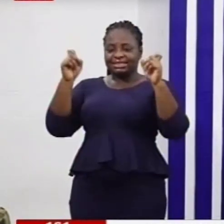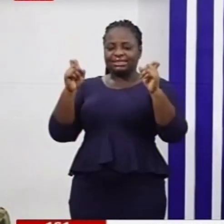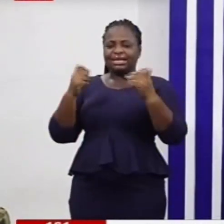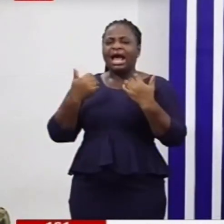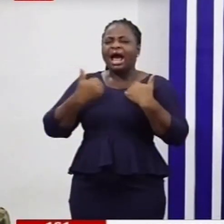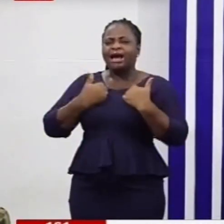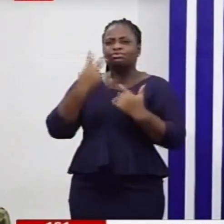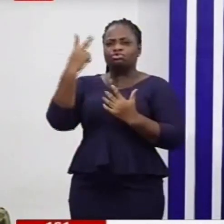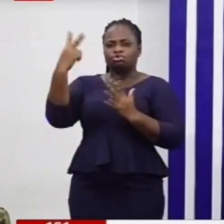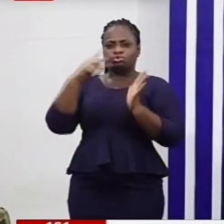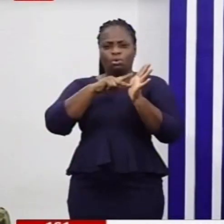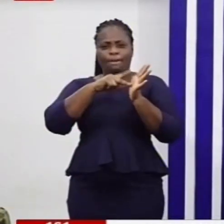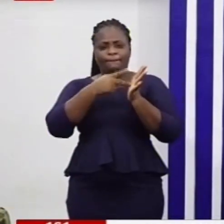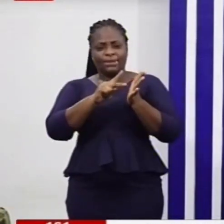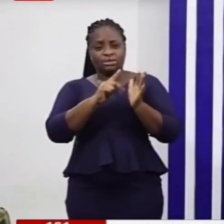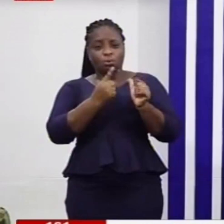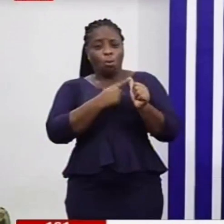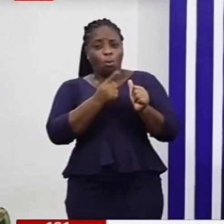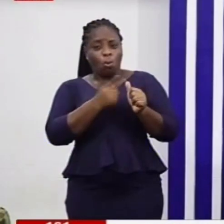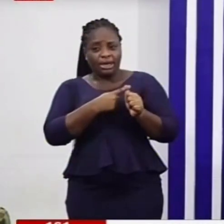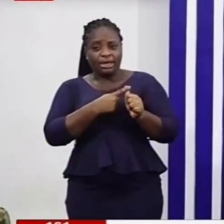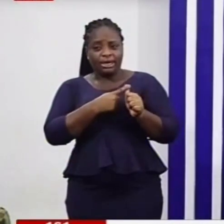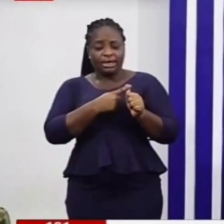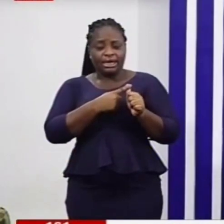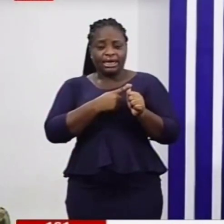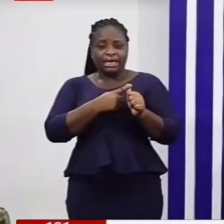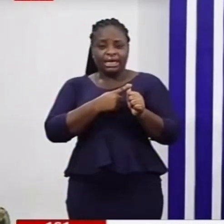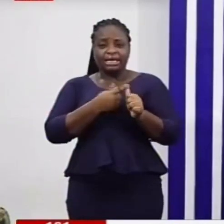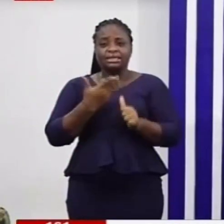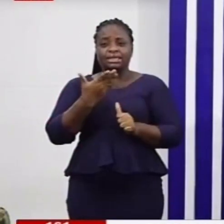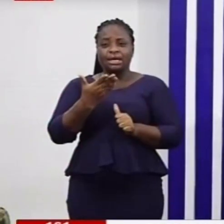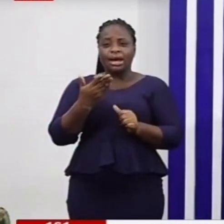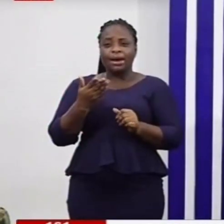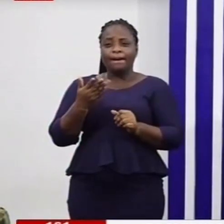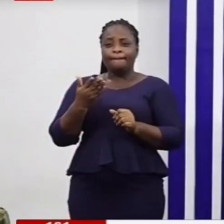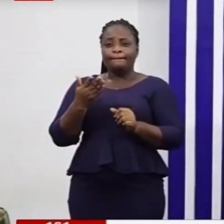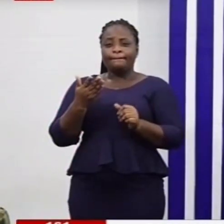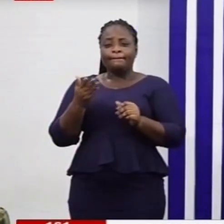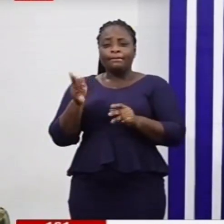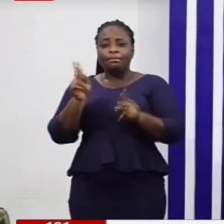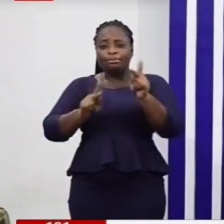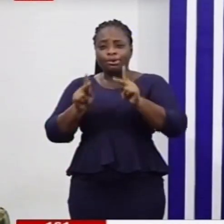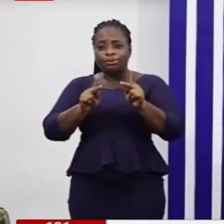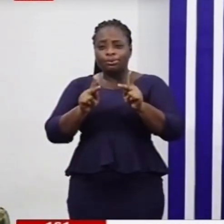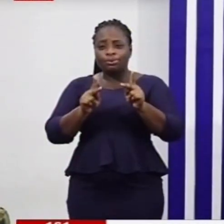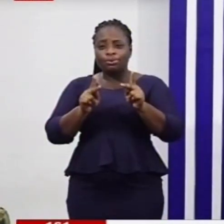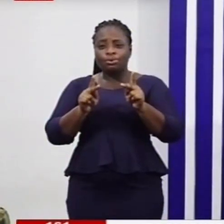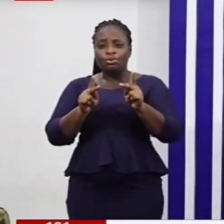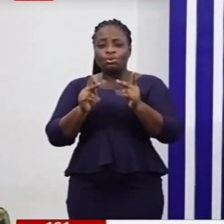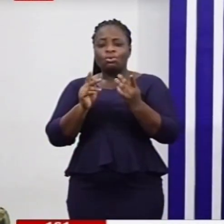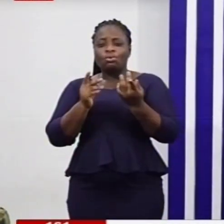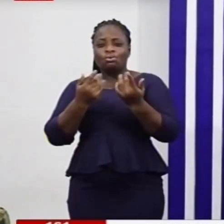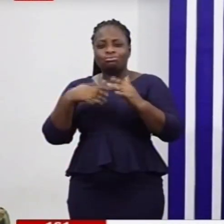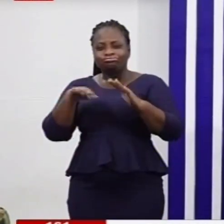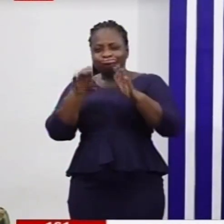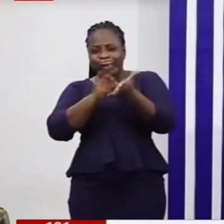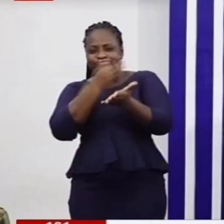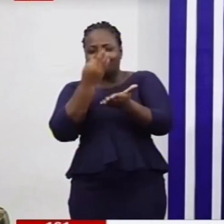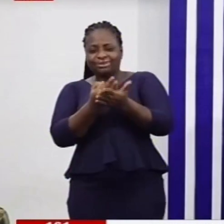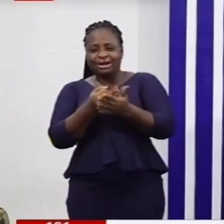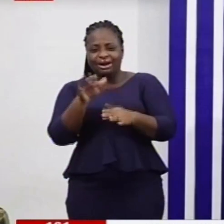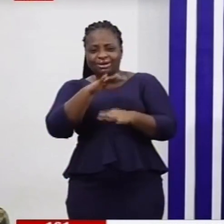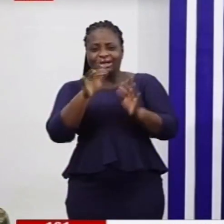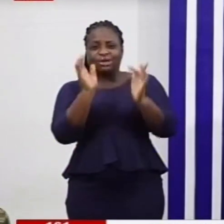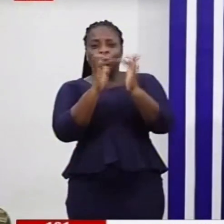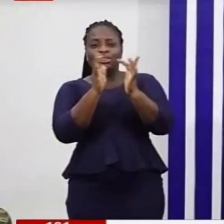parts. One, there are those who fall within the basket of what we call the contact tracing and testing.